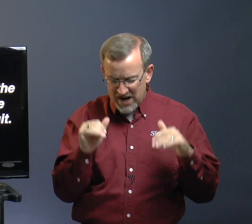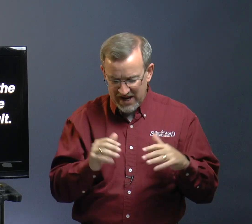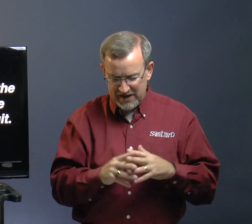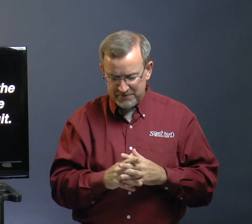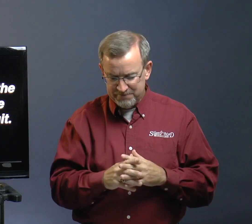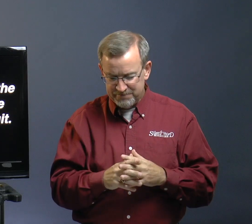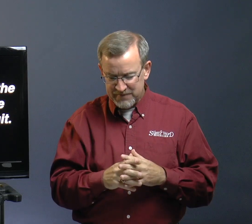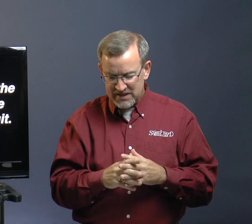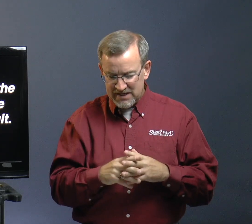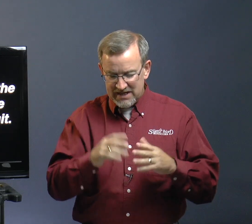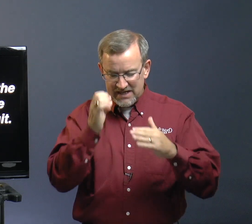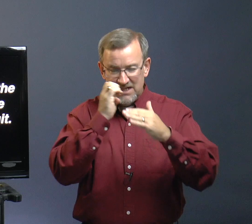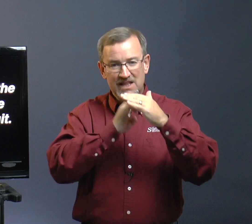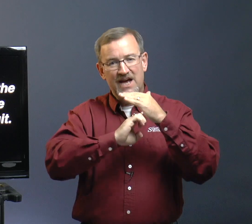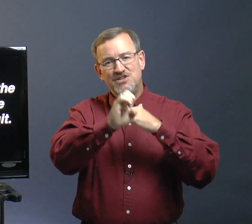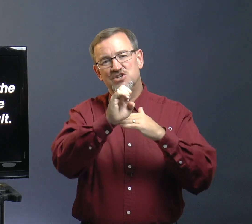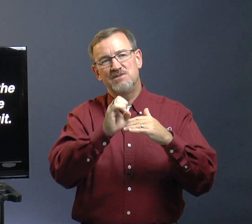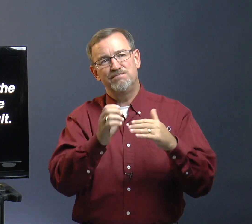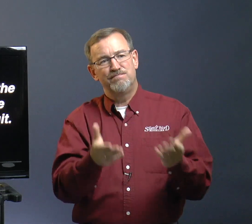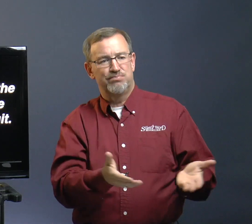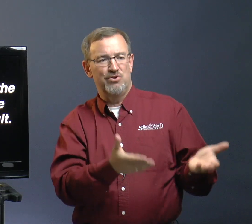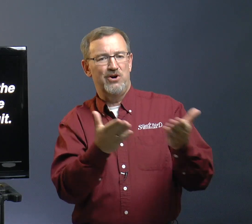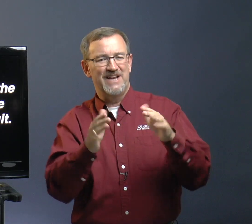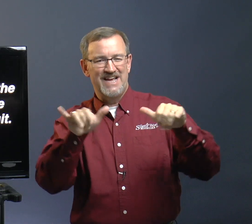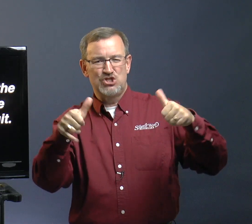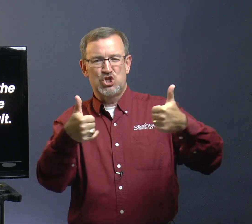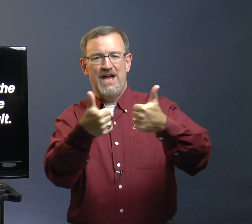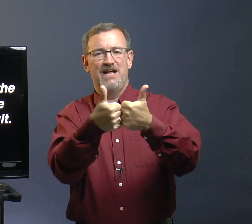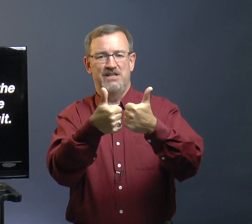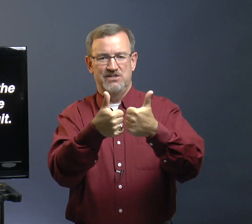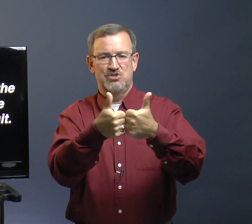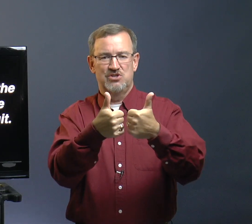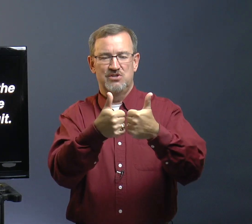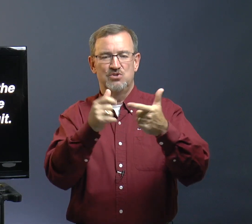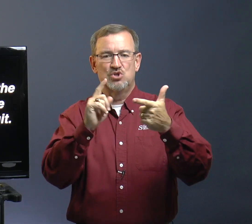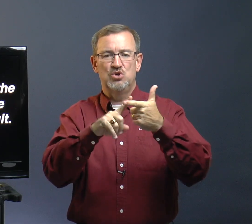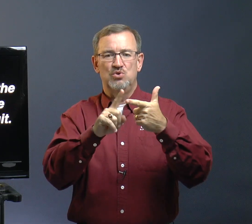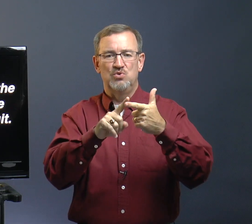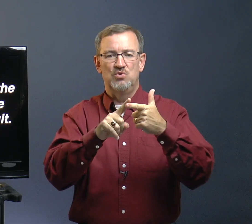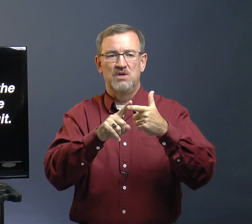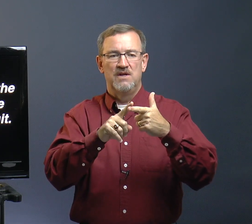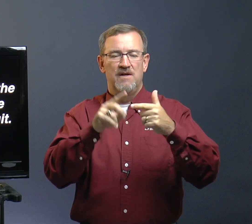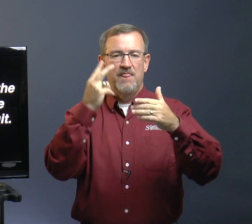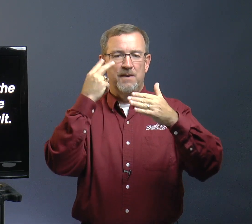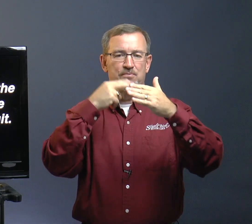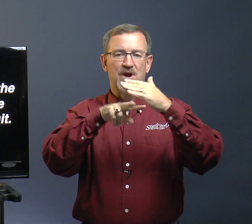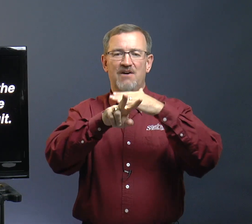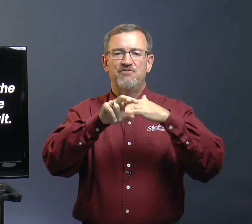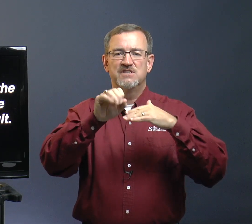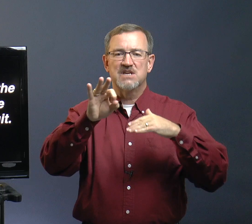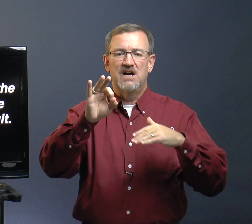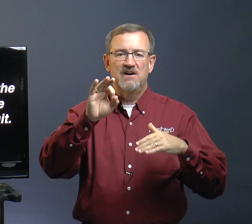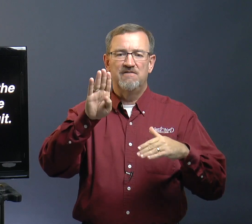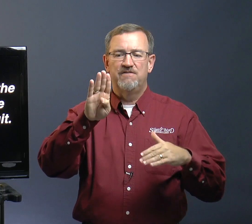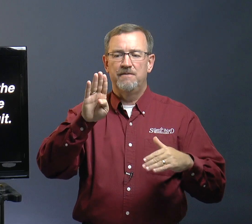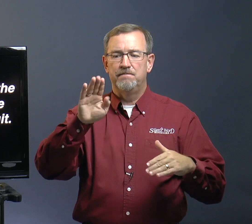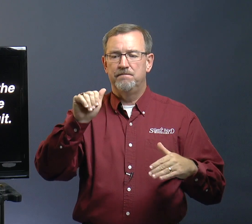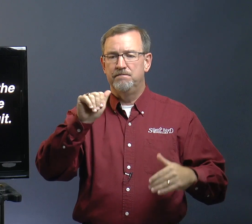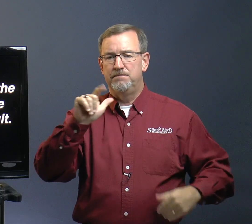rain, Elijah brought a challenge to the prophets of